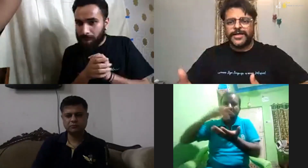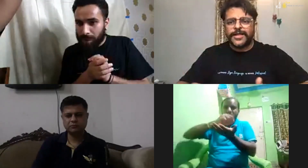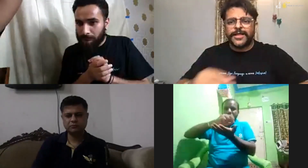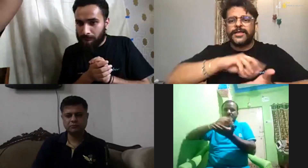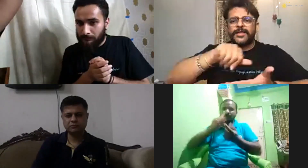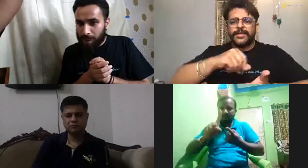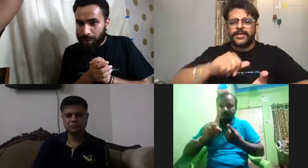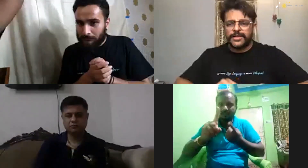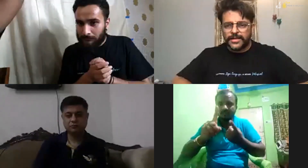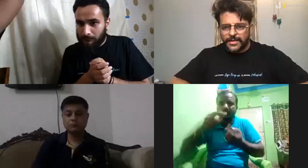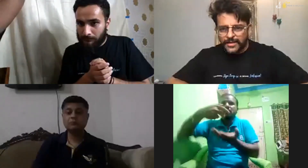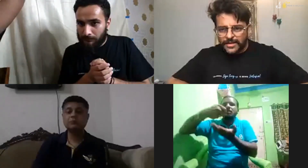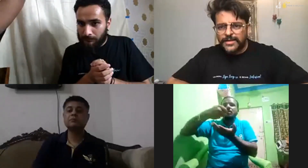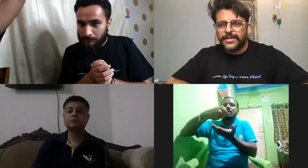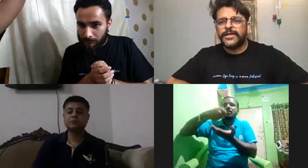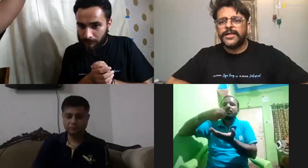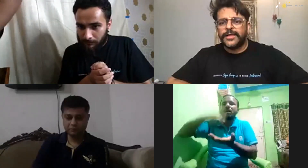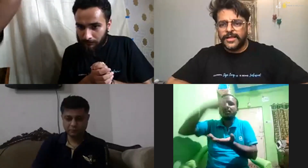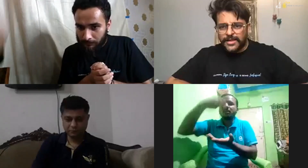cuisine like? We have rice,